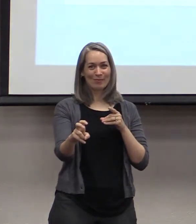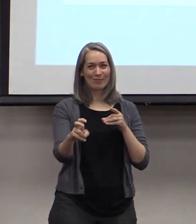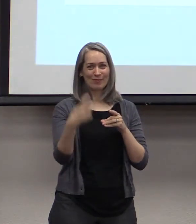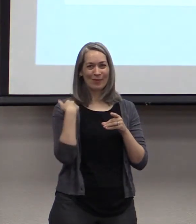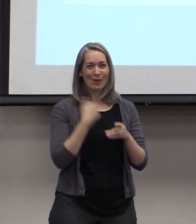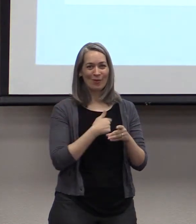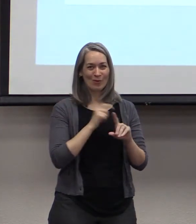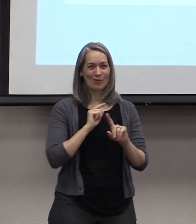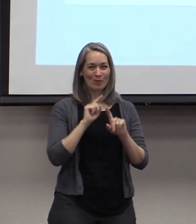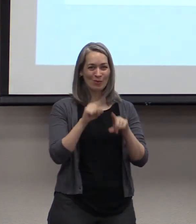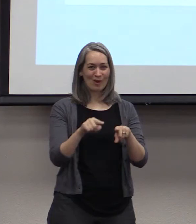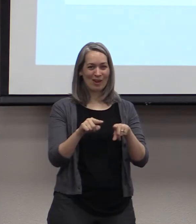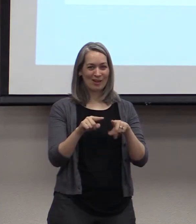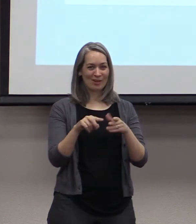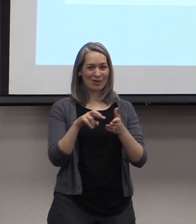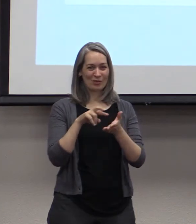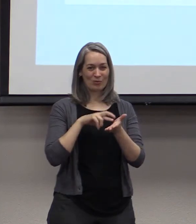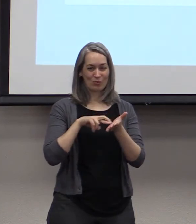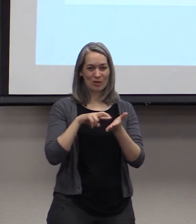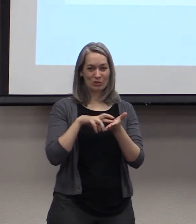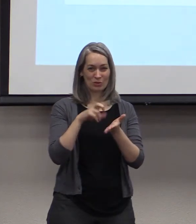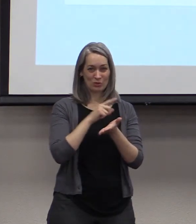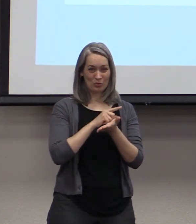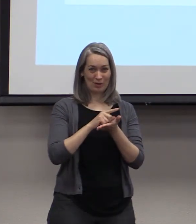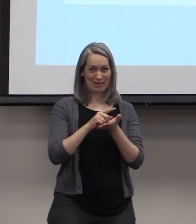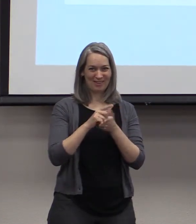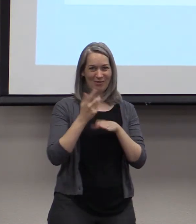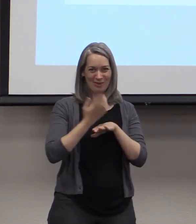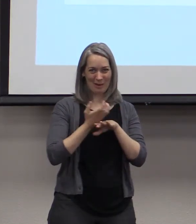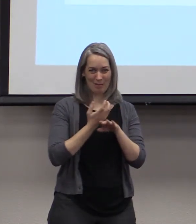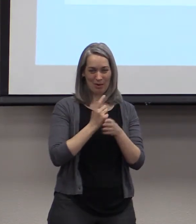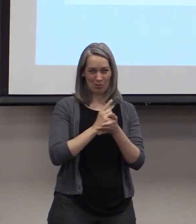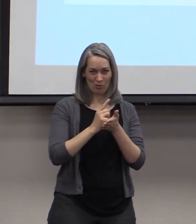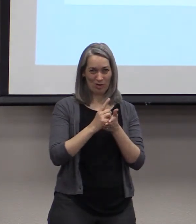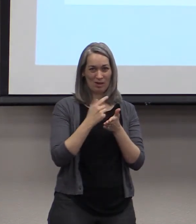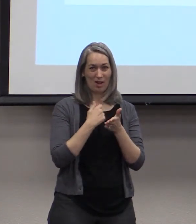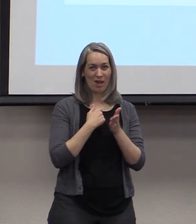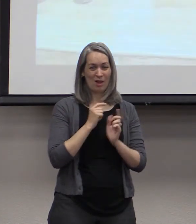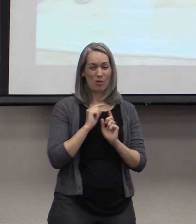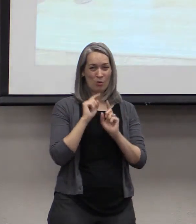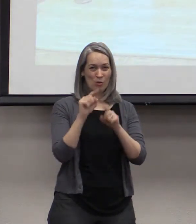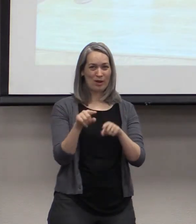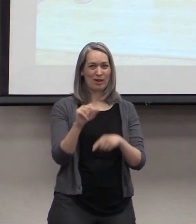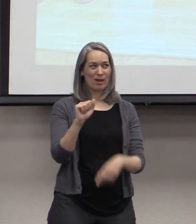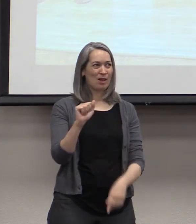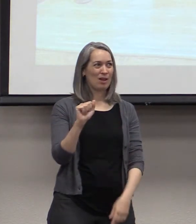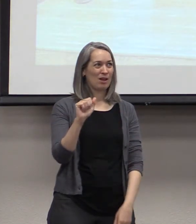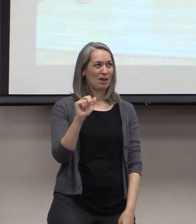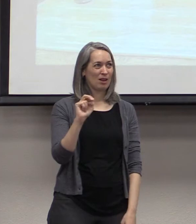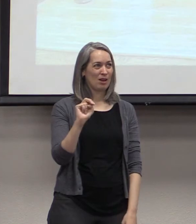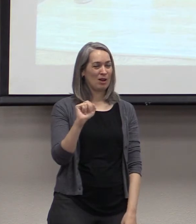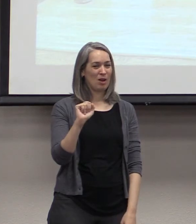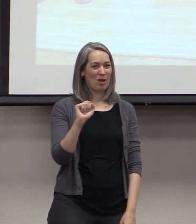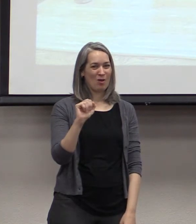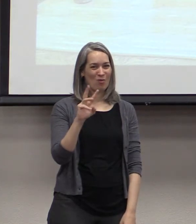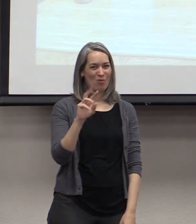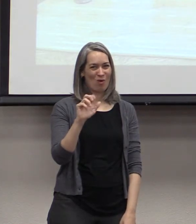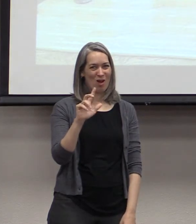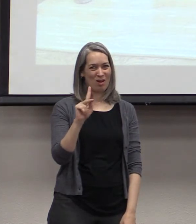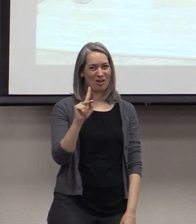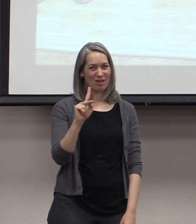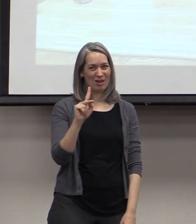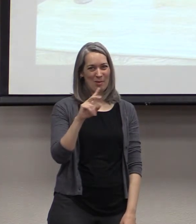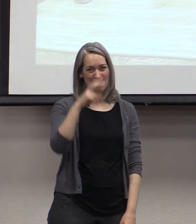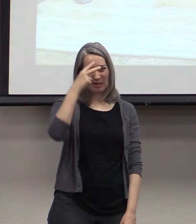research campaign week. I led a trip to Anahuac, Mexico, to an orphanage there that we go